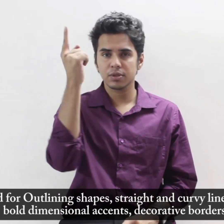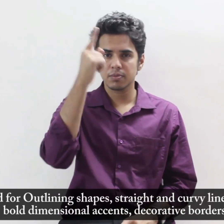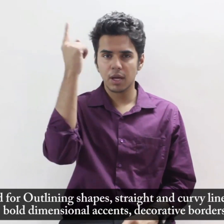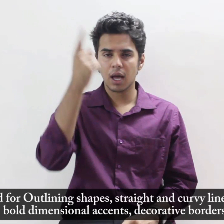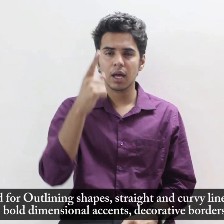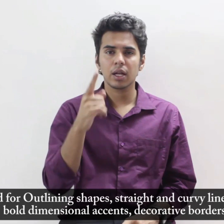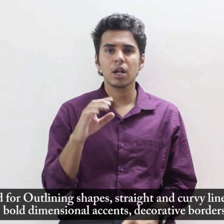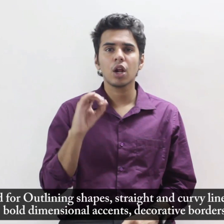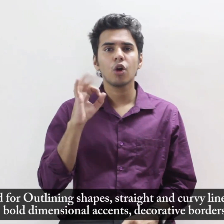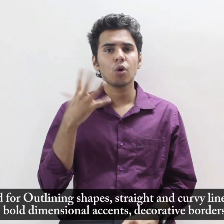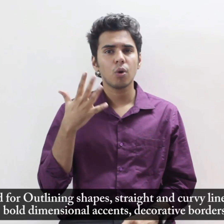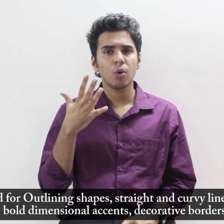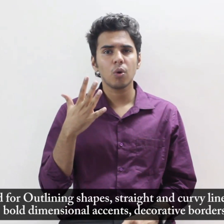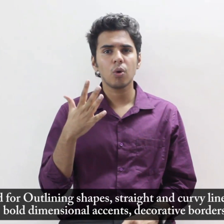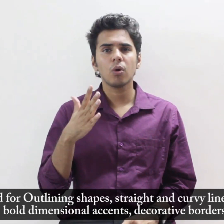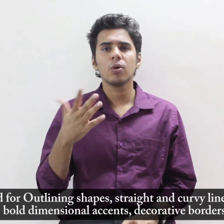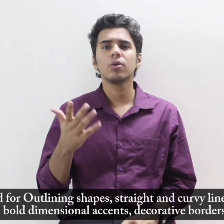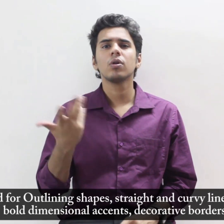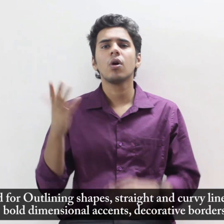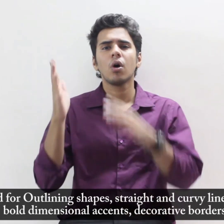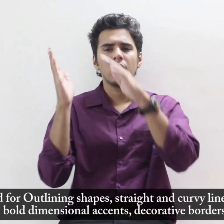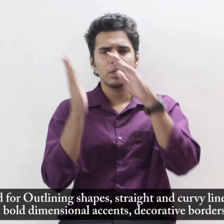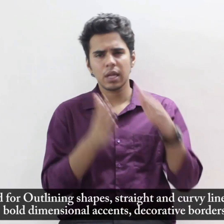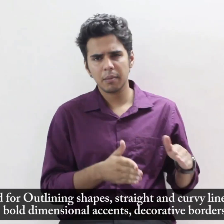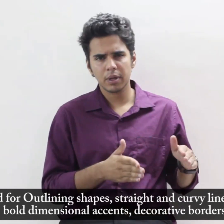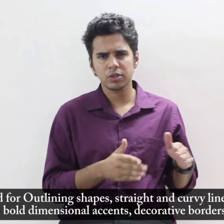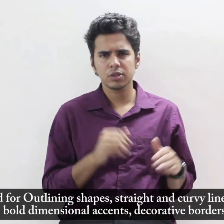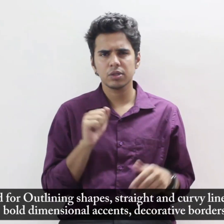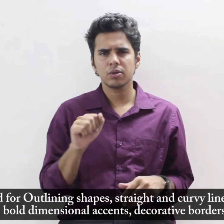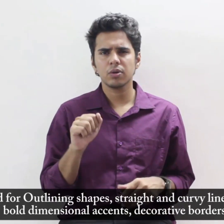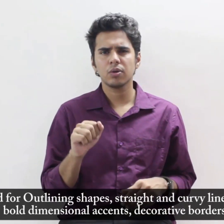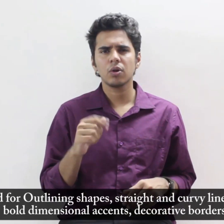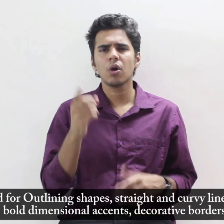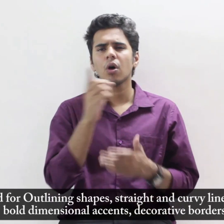accents, decorative borders.